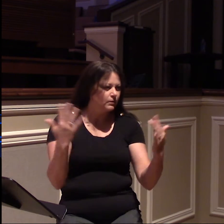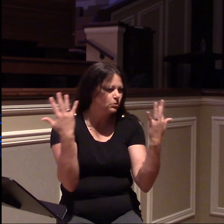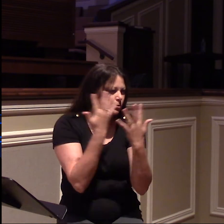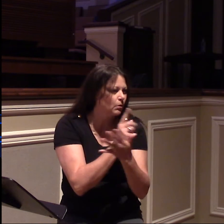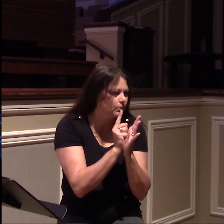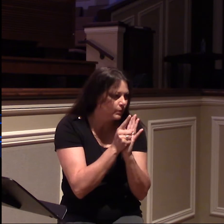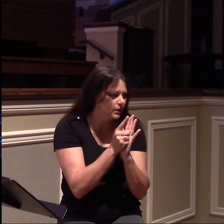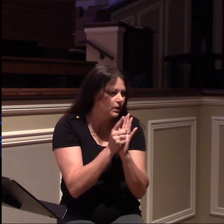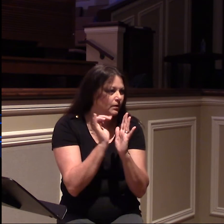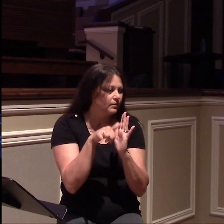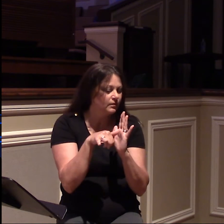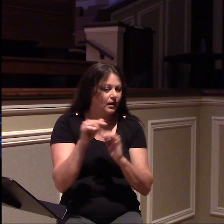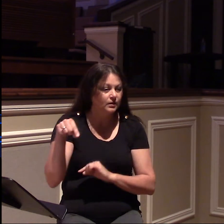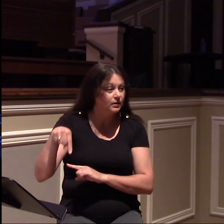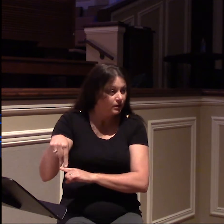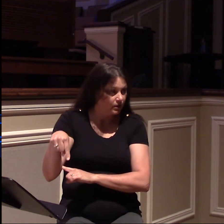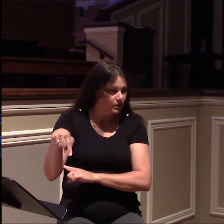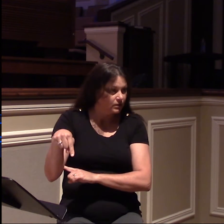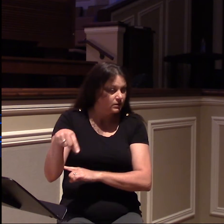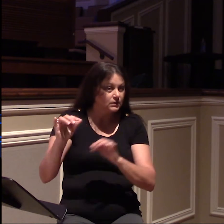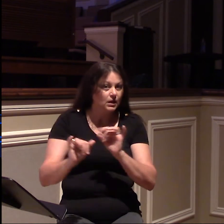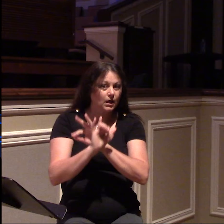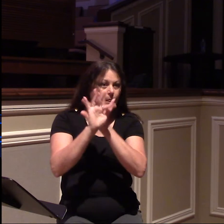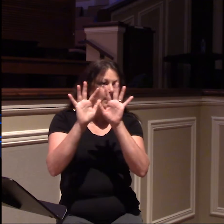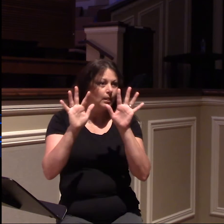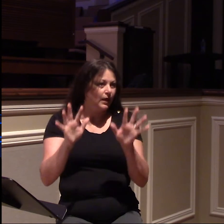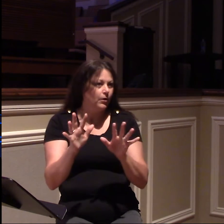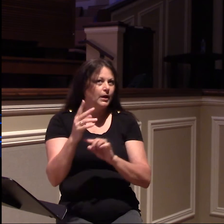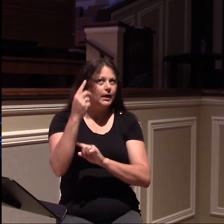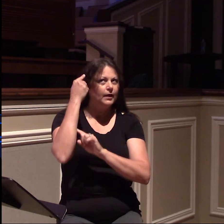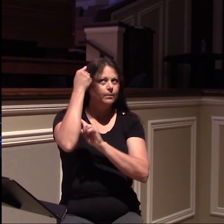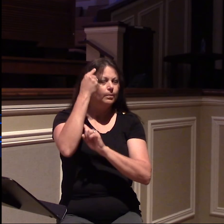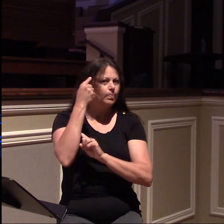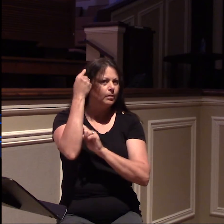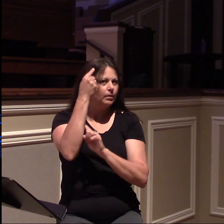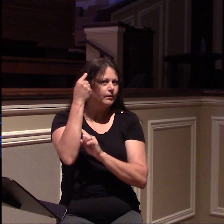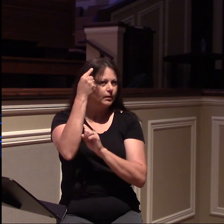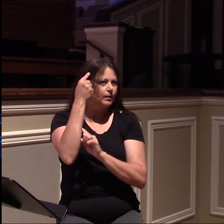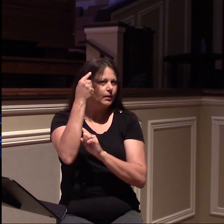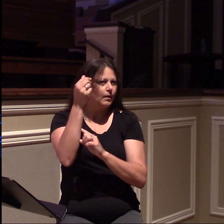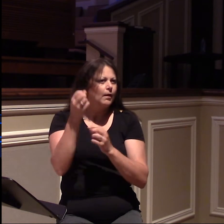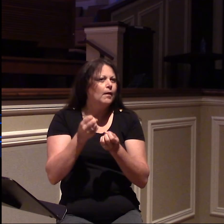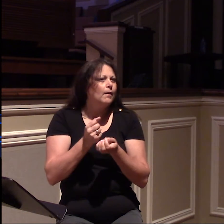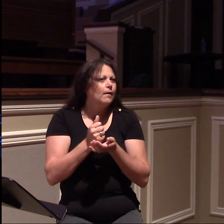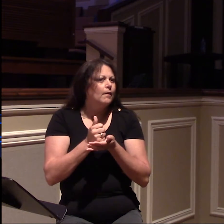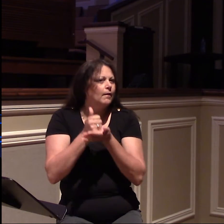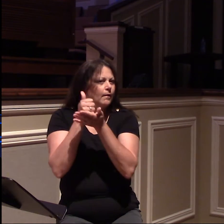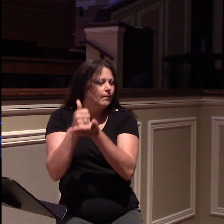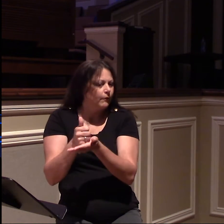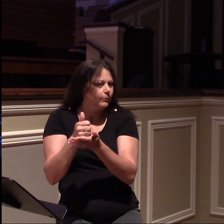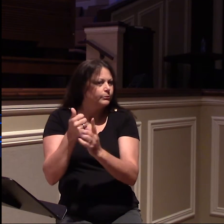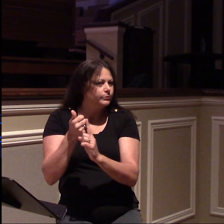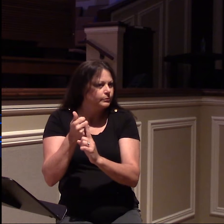that Churchill's clarity of vision that brought him to be prime minister in that hour would help him to lay out a vision, because he knew